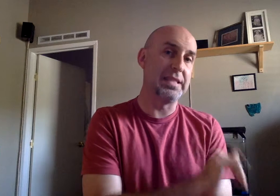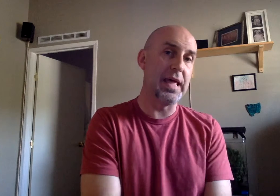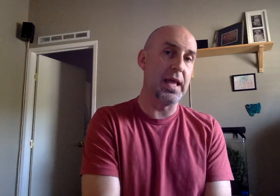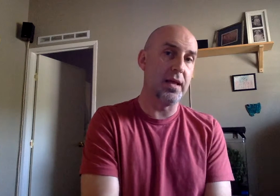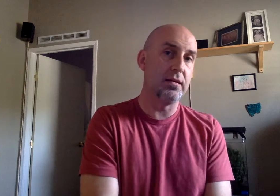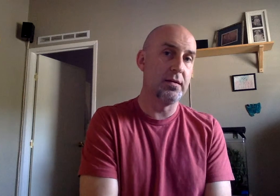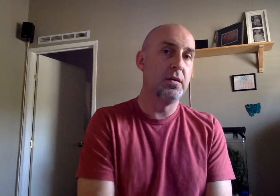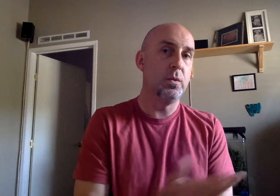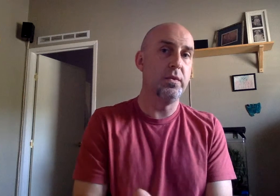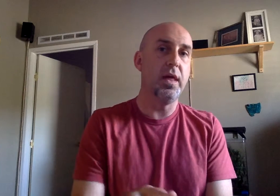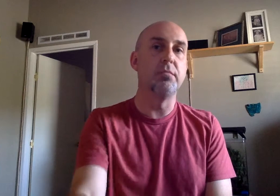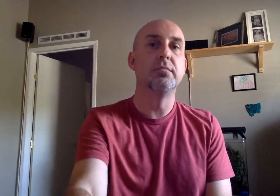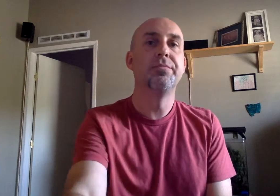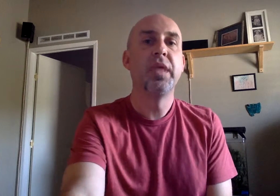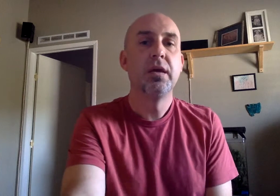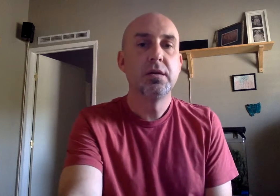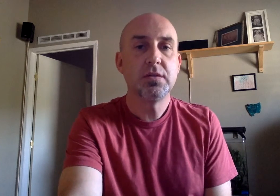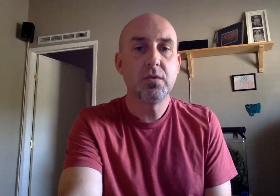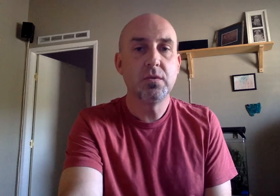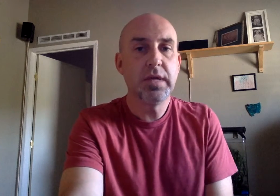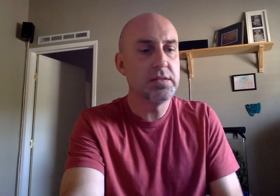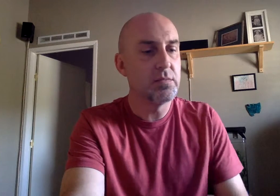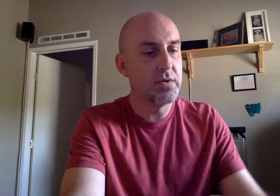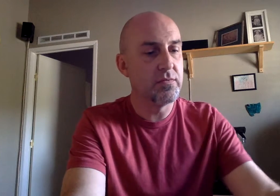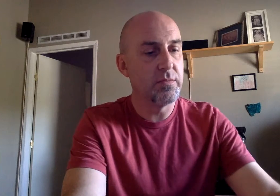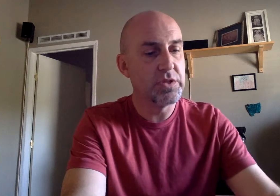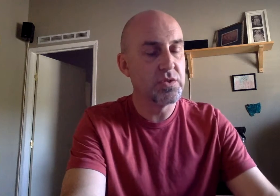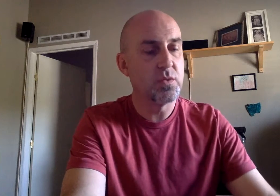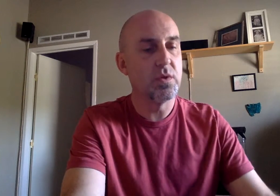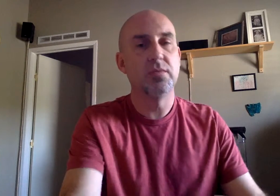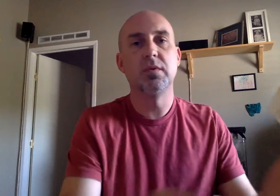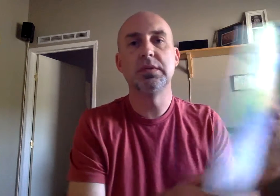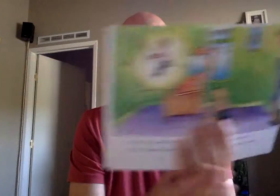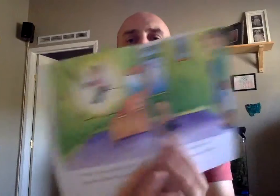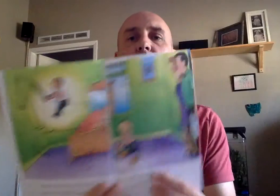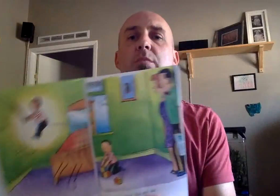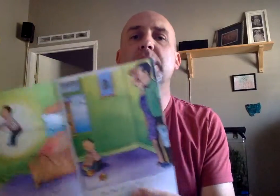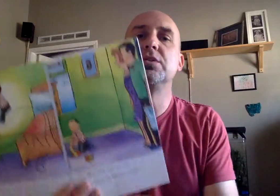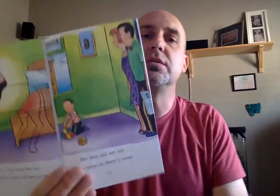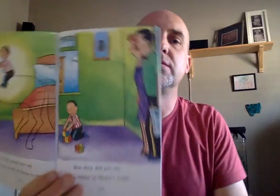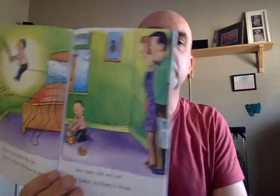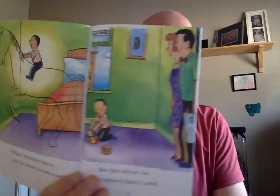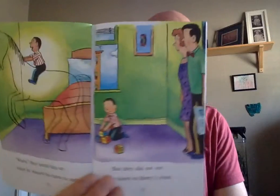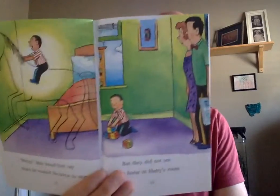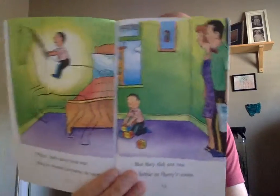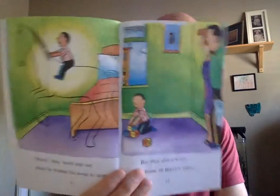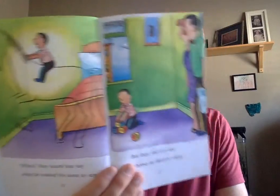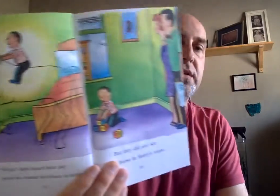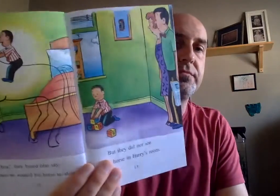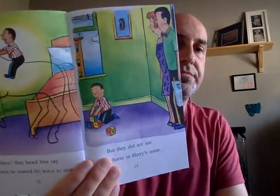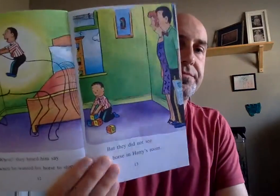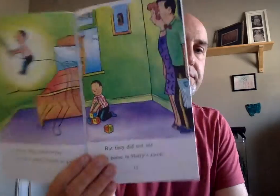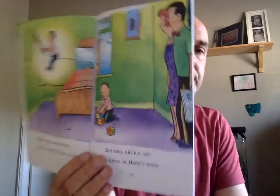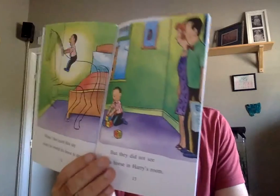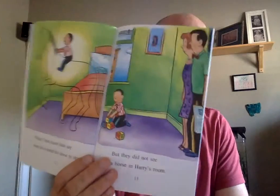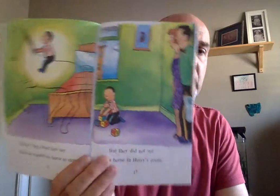they or them. So that's some good information to work for. Let's do one more page here for this lesson, and that'll be it